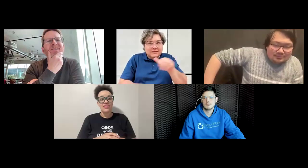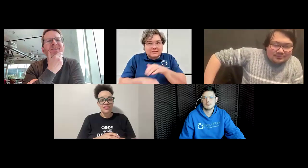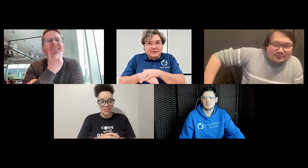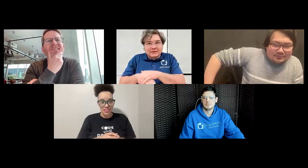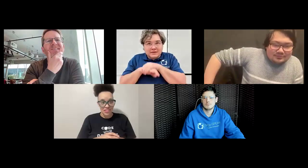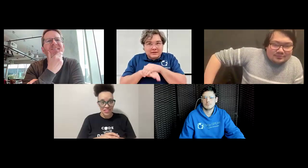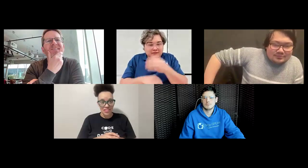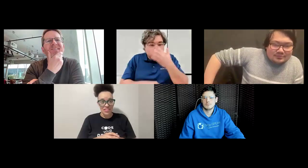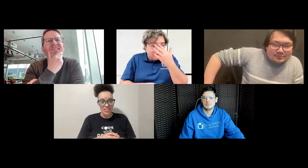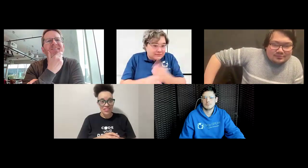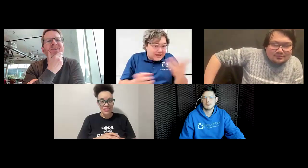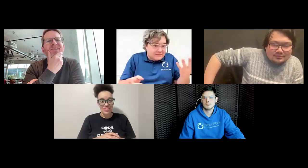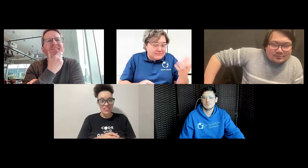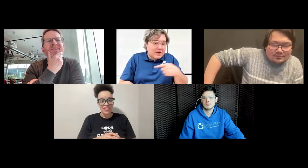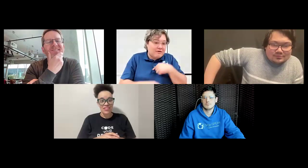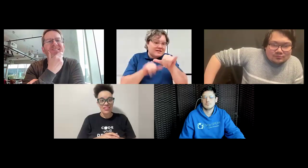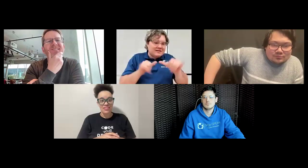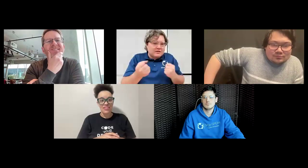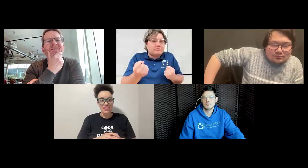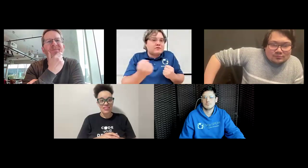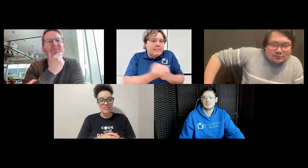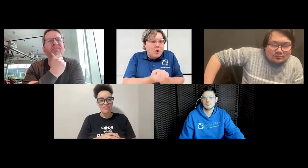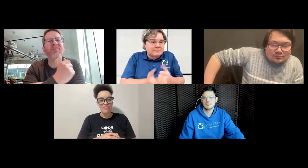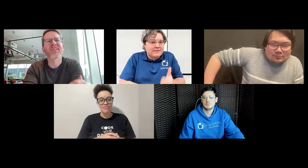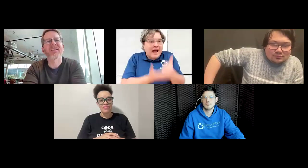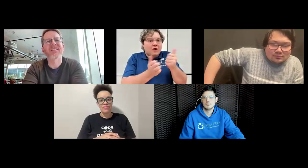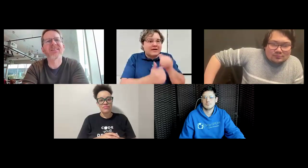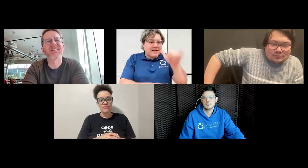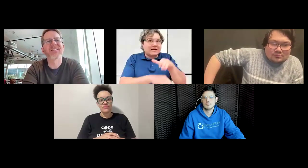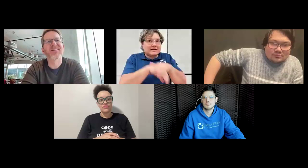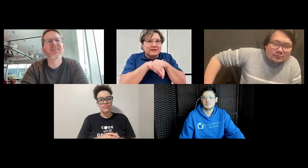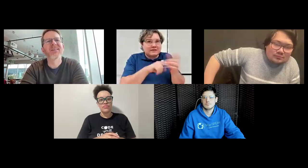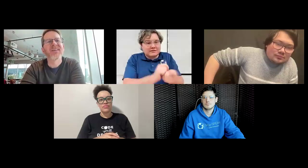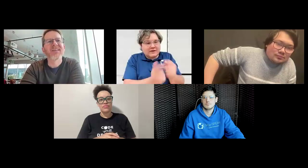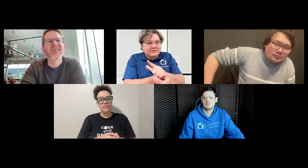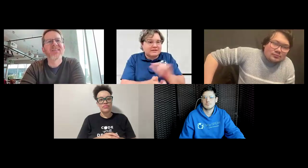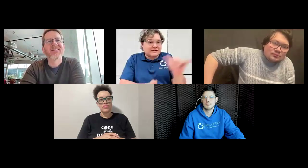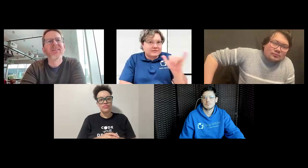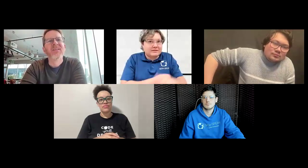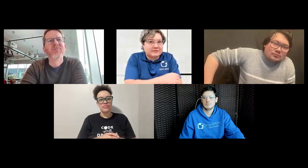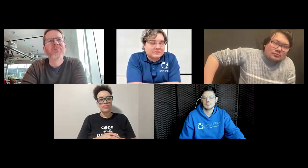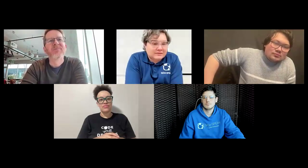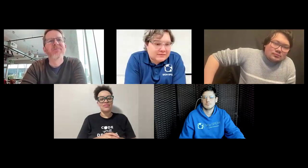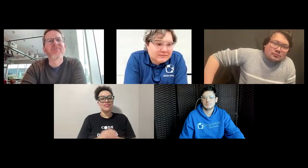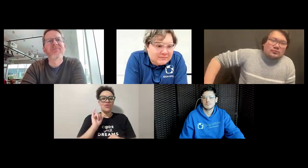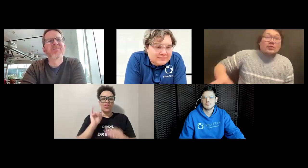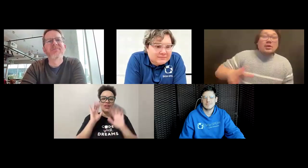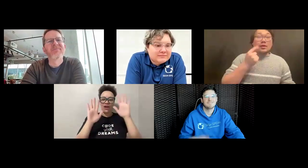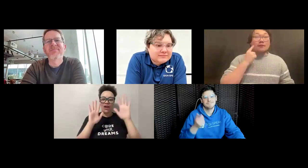But again, for the deaf community, their primary language is ASL, right? And so again, the system is again a supplement, a support towards that translation